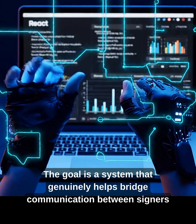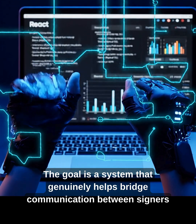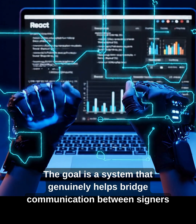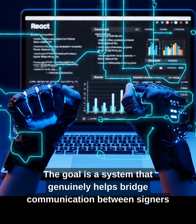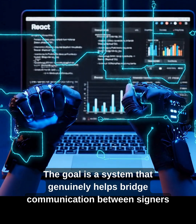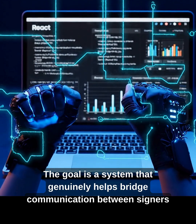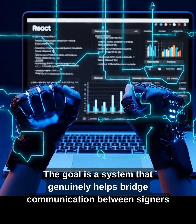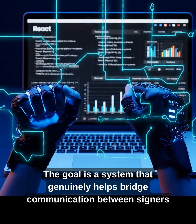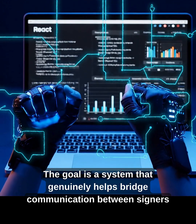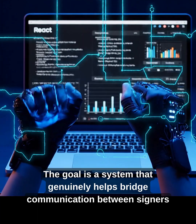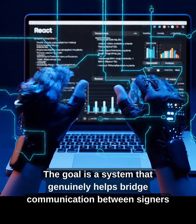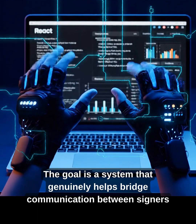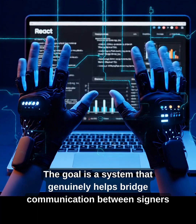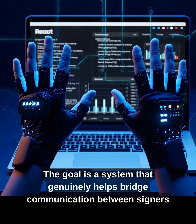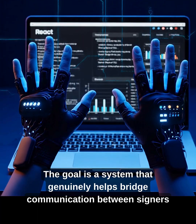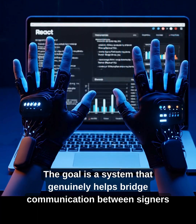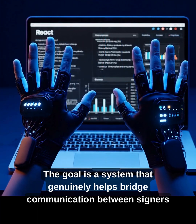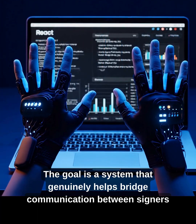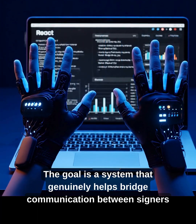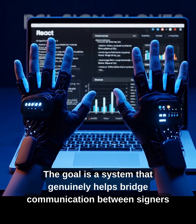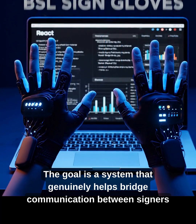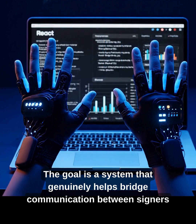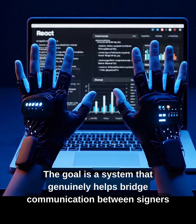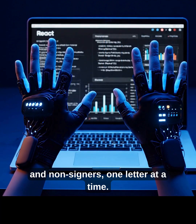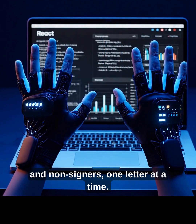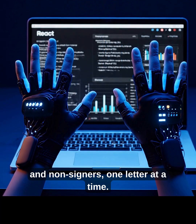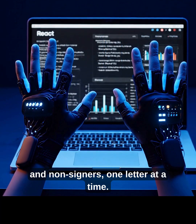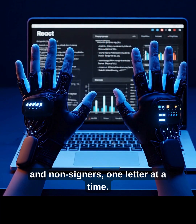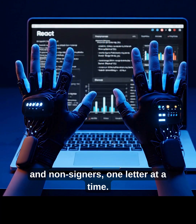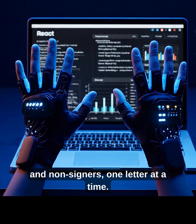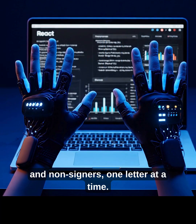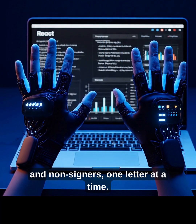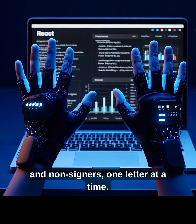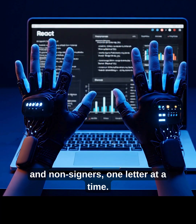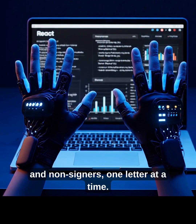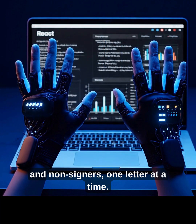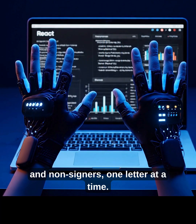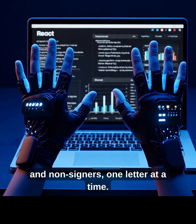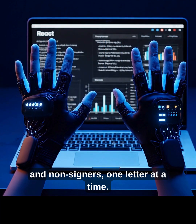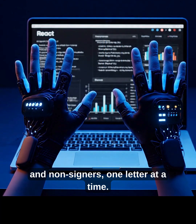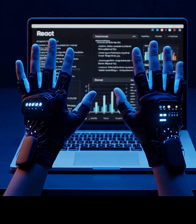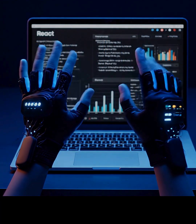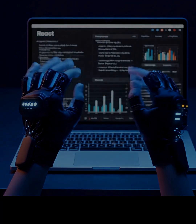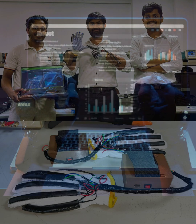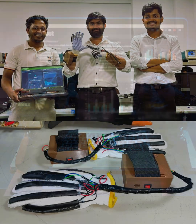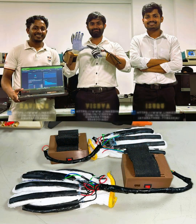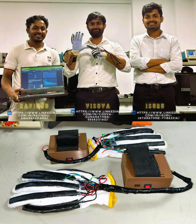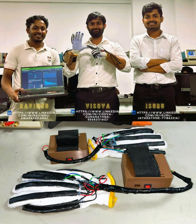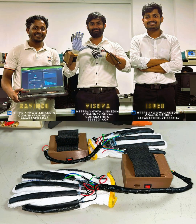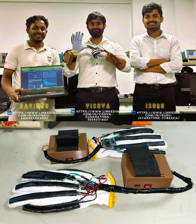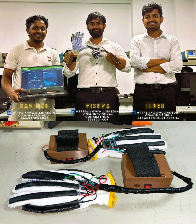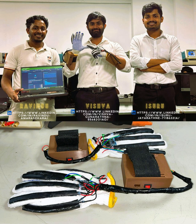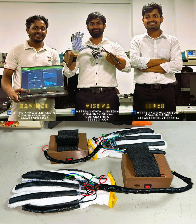goal is a system that genuinely helps bridge communication between signers and non-signers, one letter at a time.